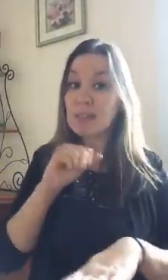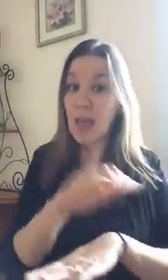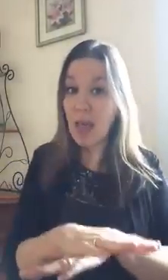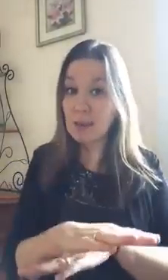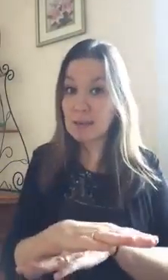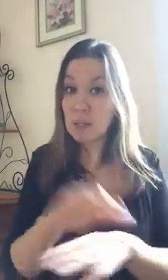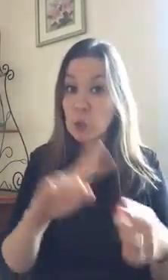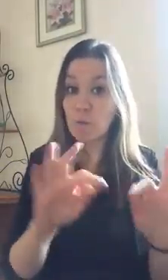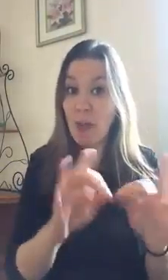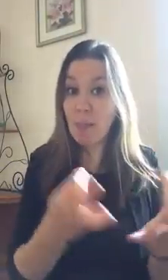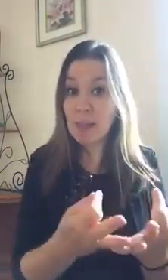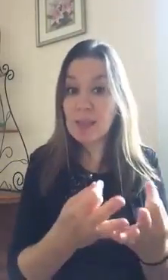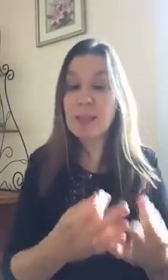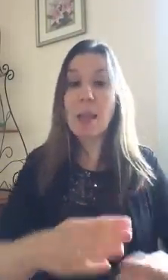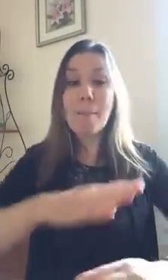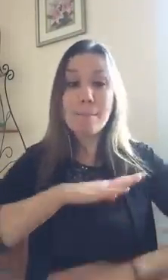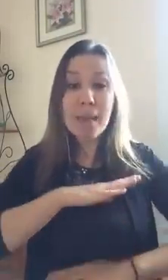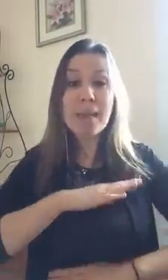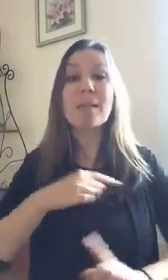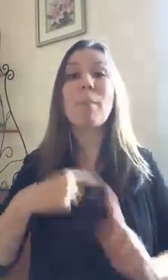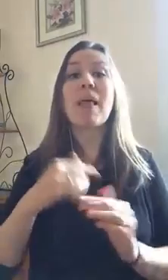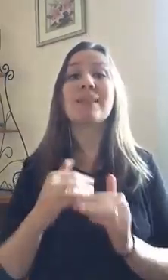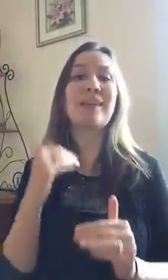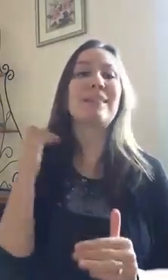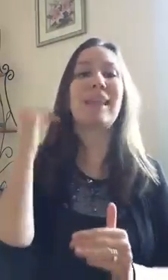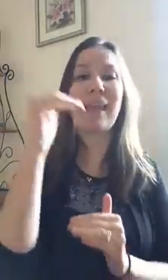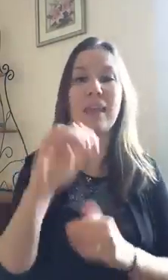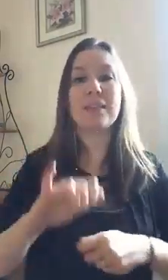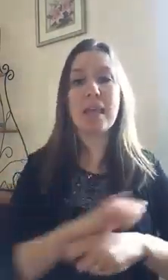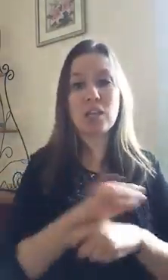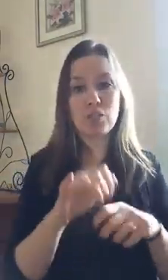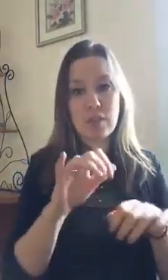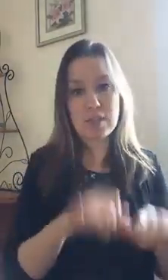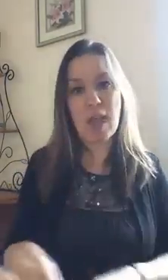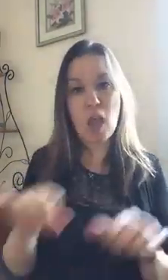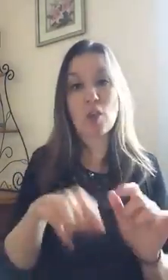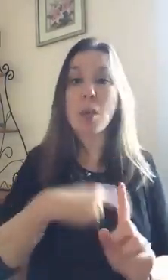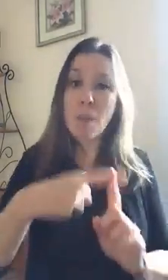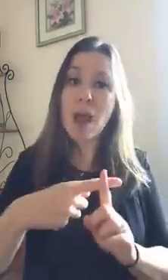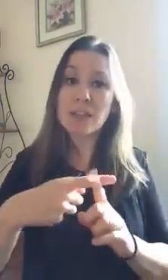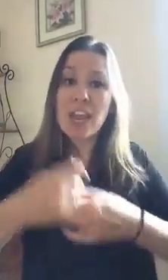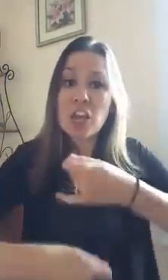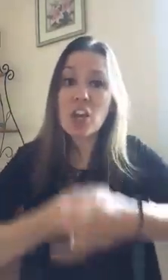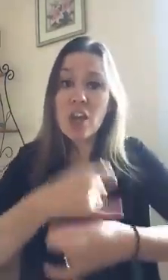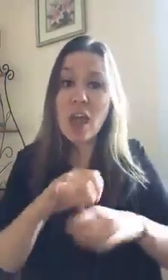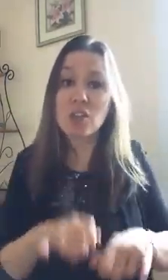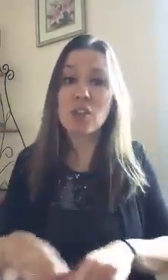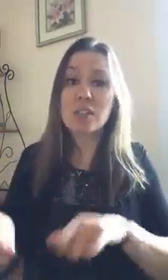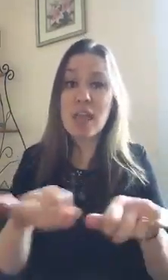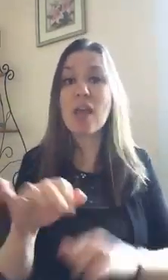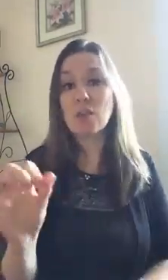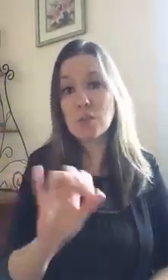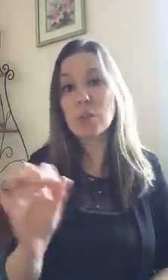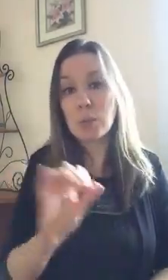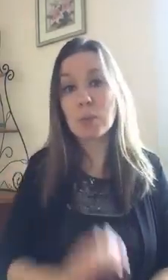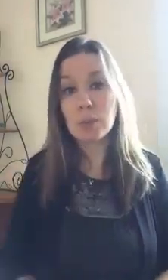meets and exceeds their industry standards and exceeds the international standards as well. So they